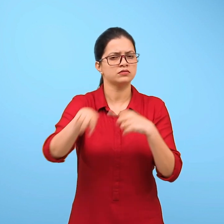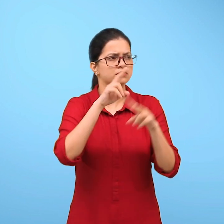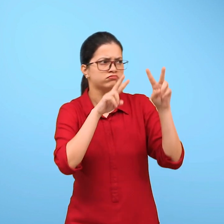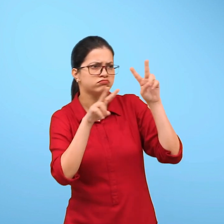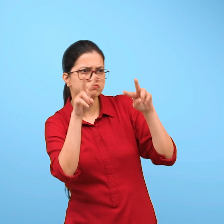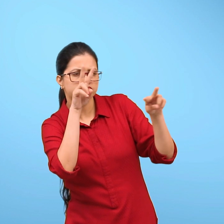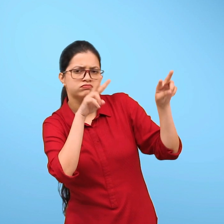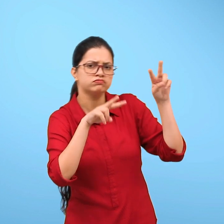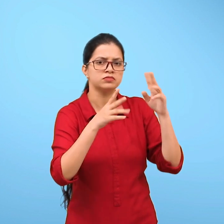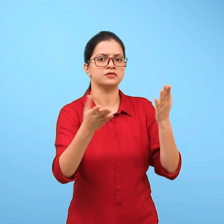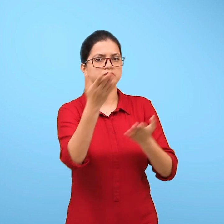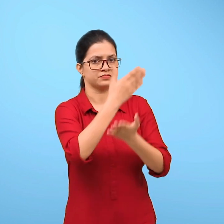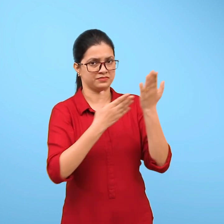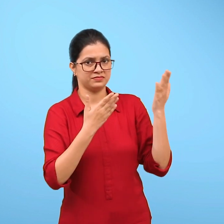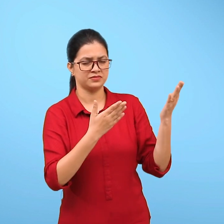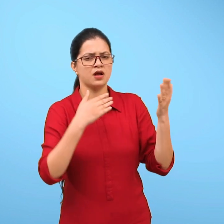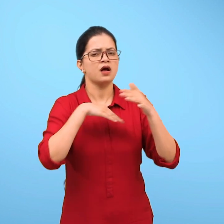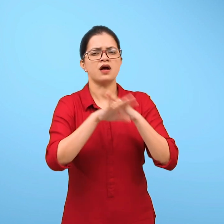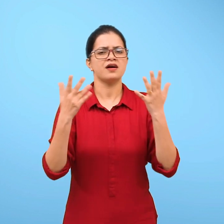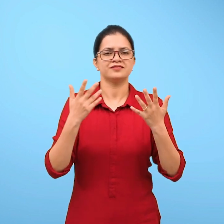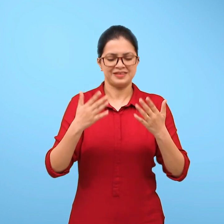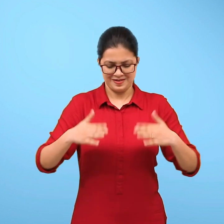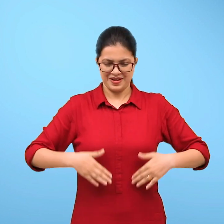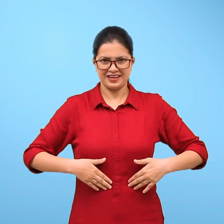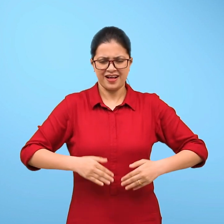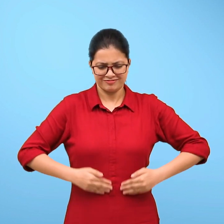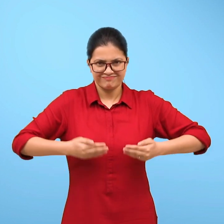This structure is made up of pelvic bones.